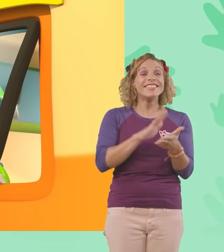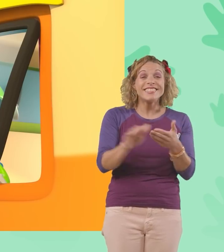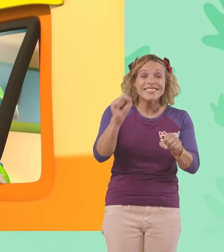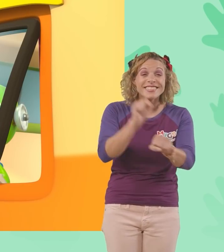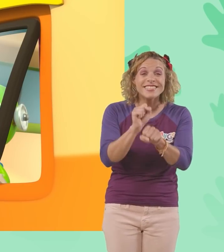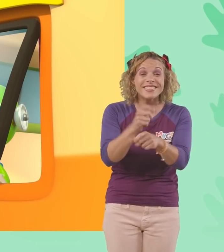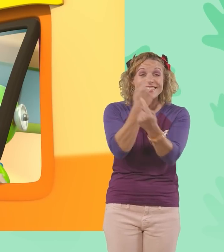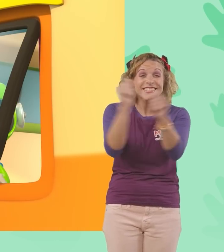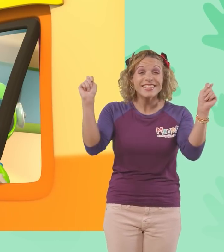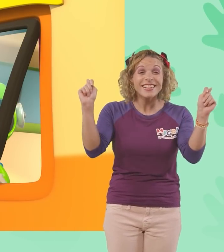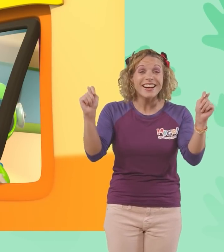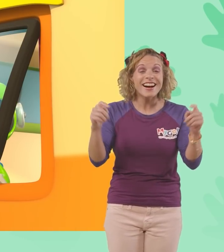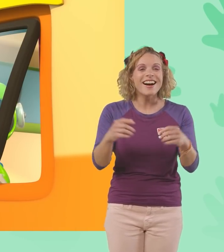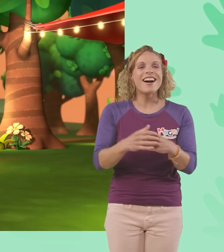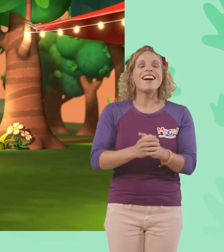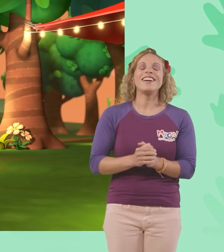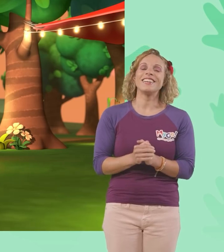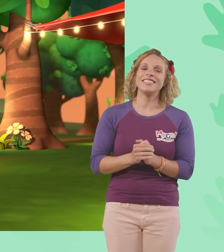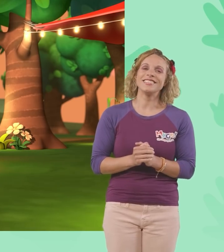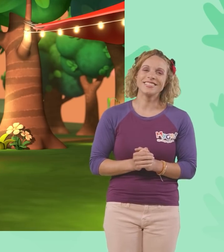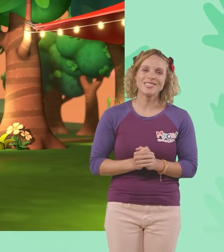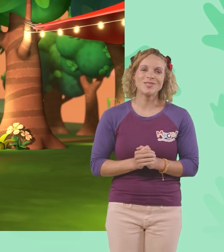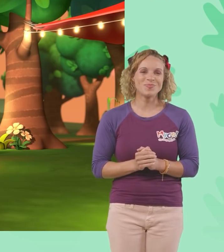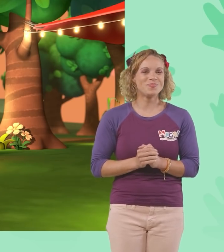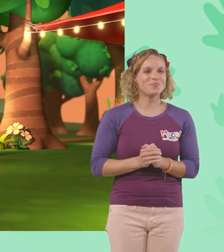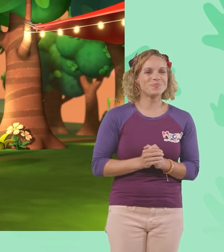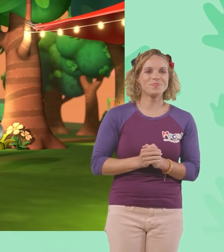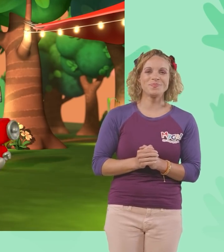Hooray! Nice work, Tilly!